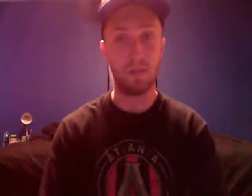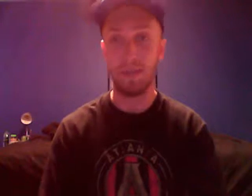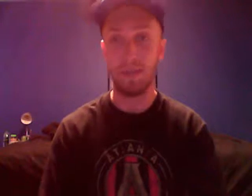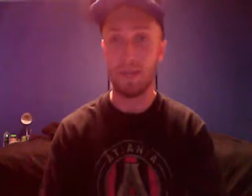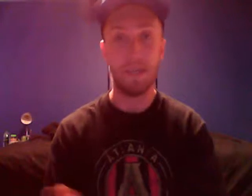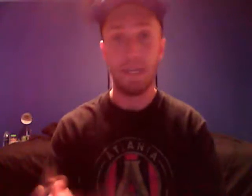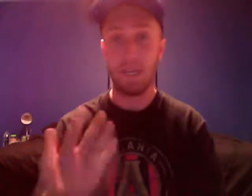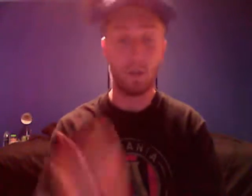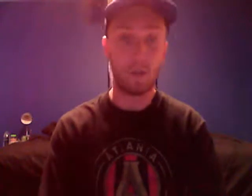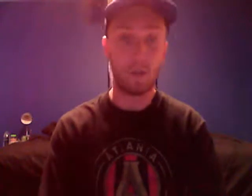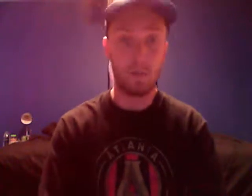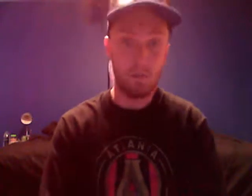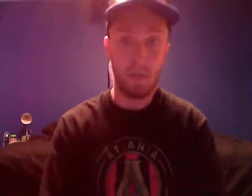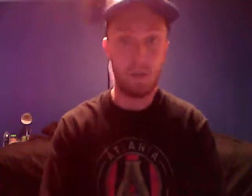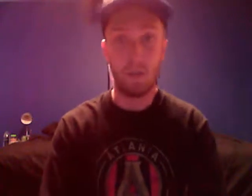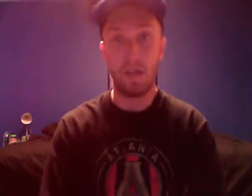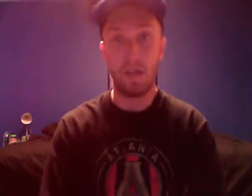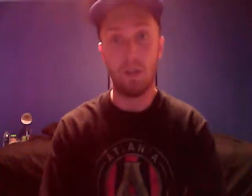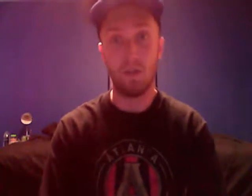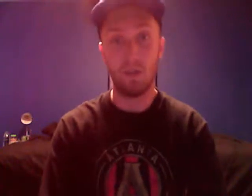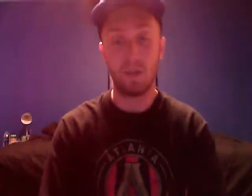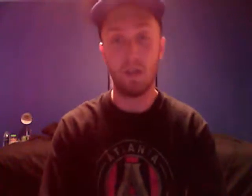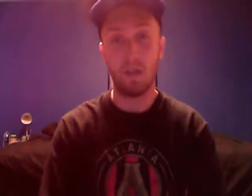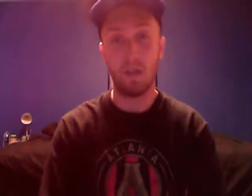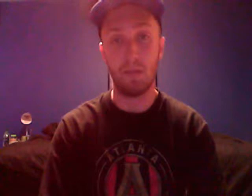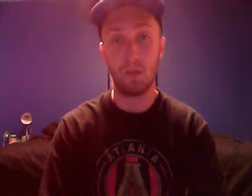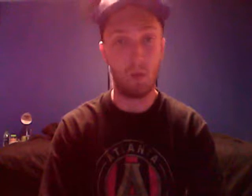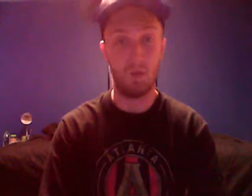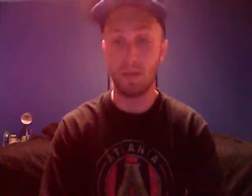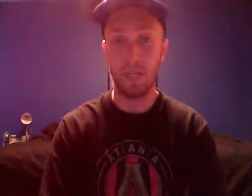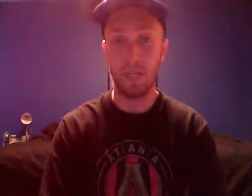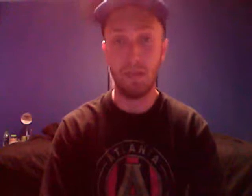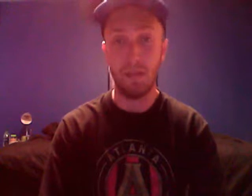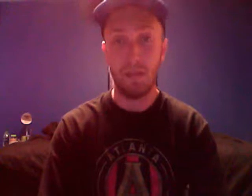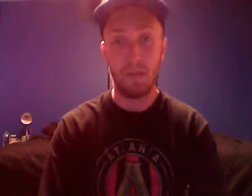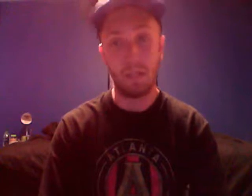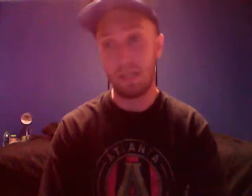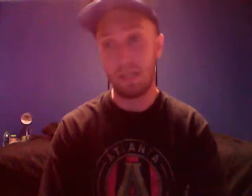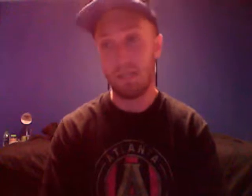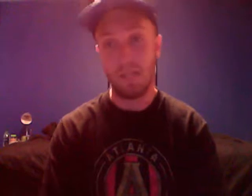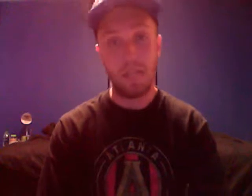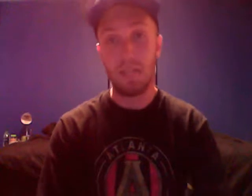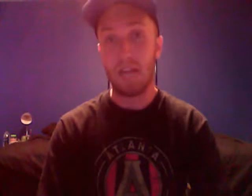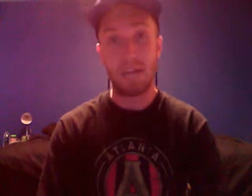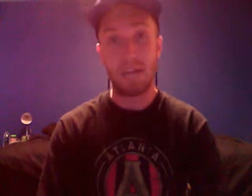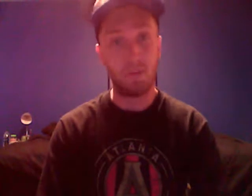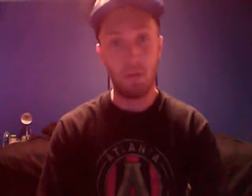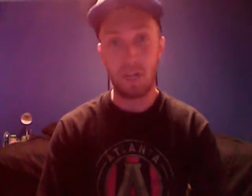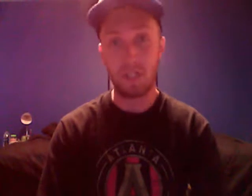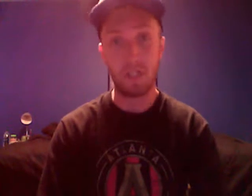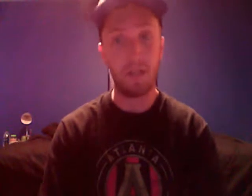there. Today, it looked like DC United and New York City games all over again. I mean, just that lack of communication, the